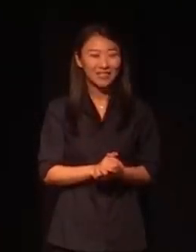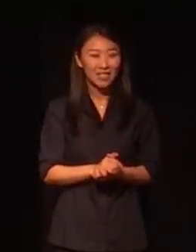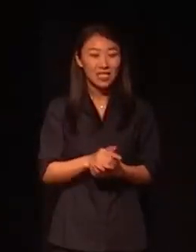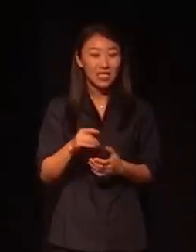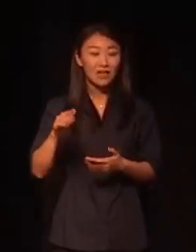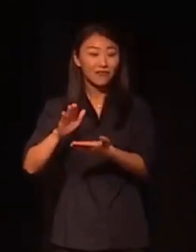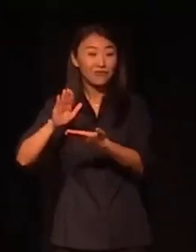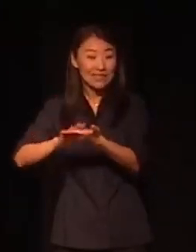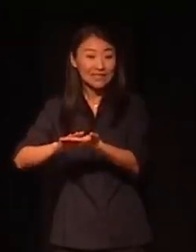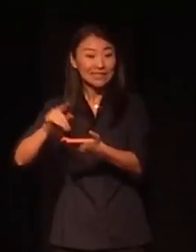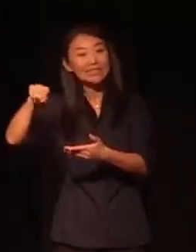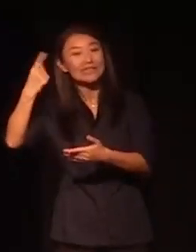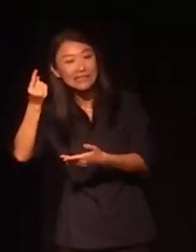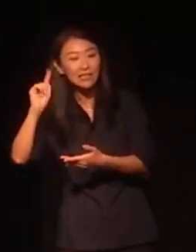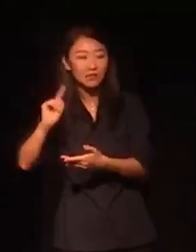for frying would be